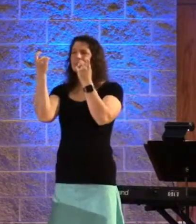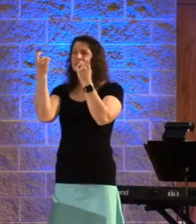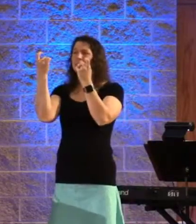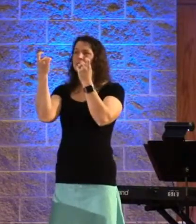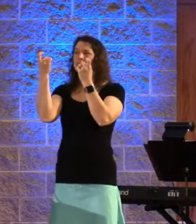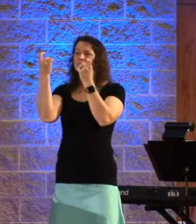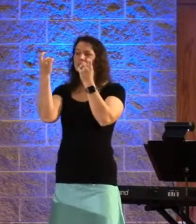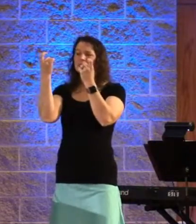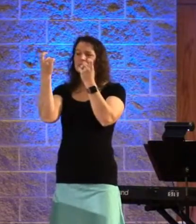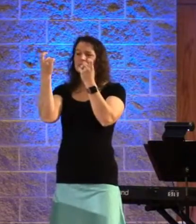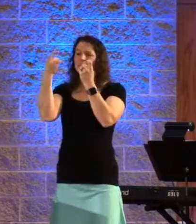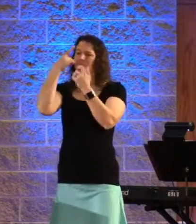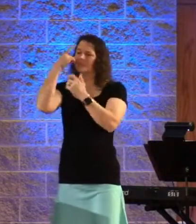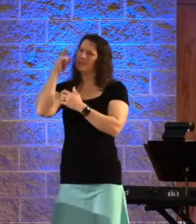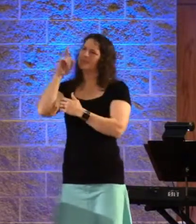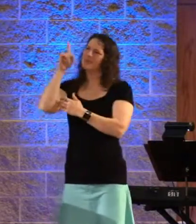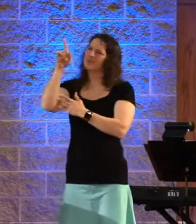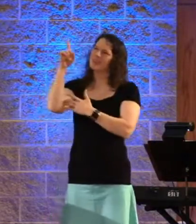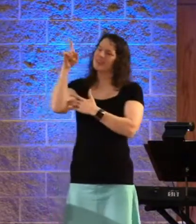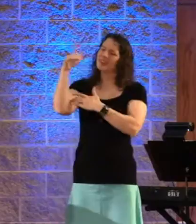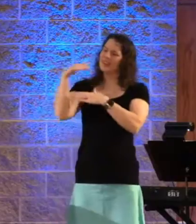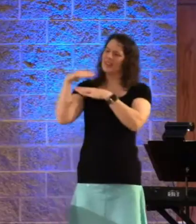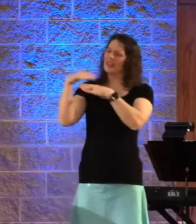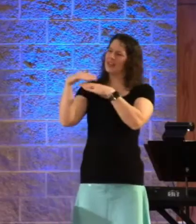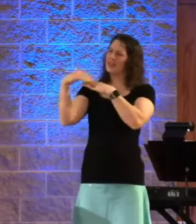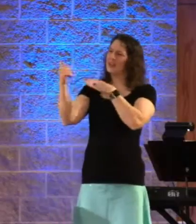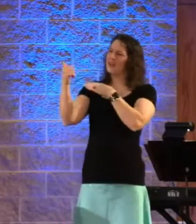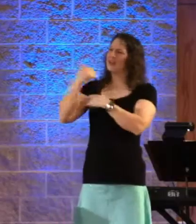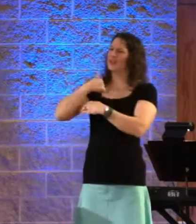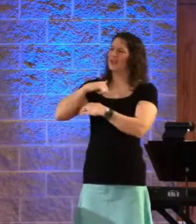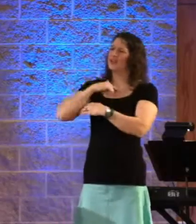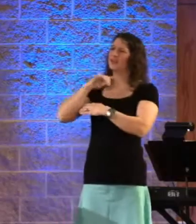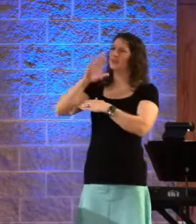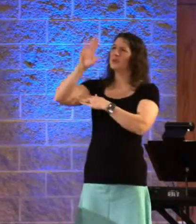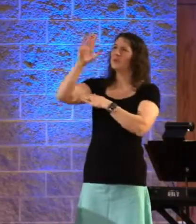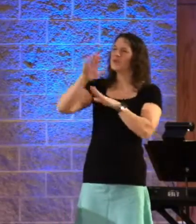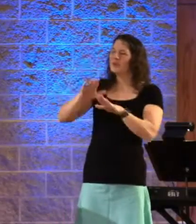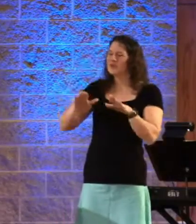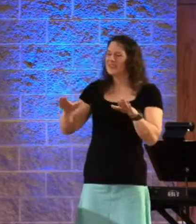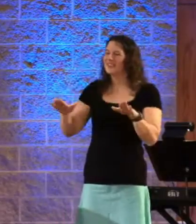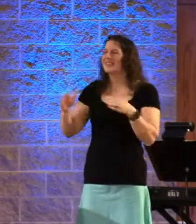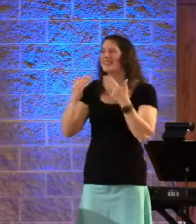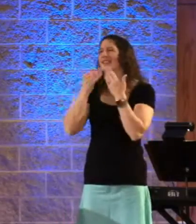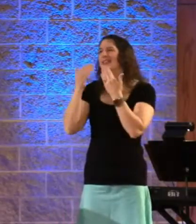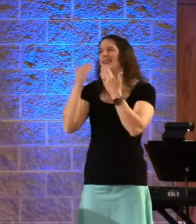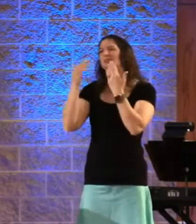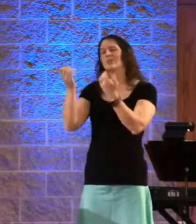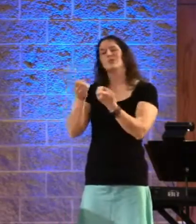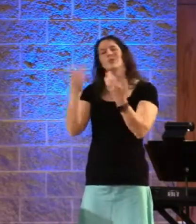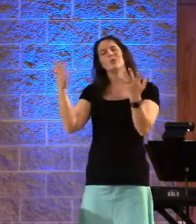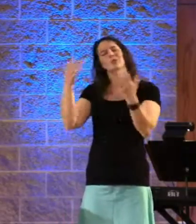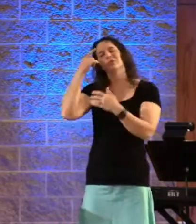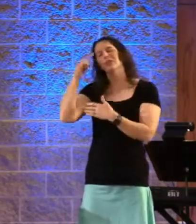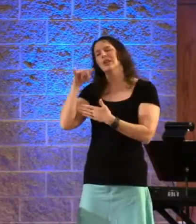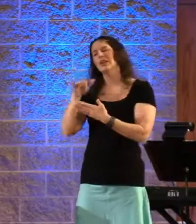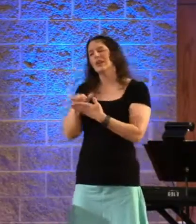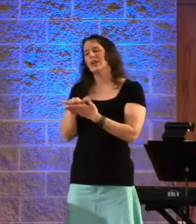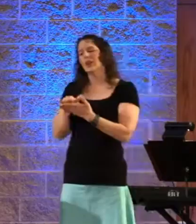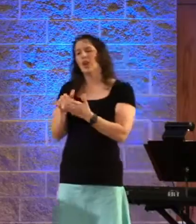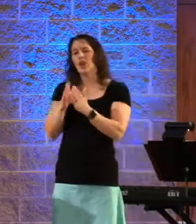because you have called us to be your children, and we thank you so much for that. Lord, we pray for the world that we live